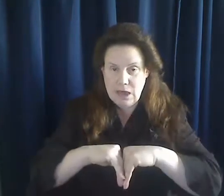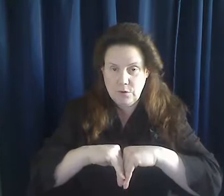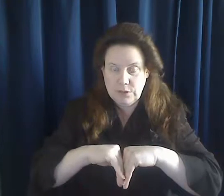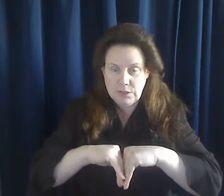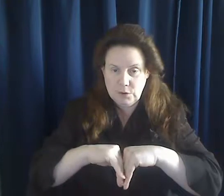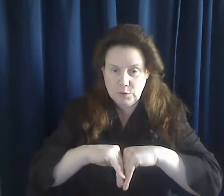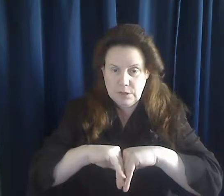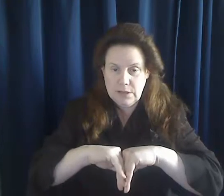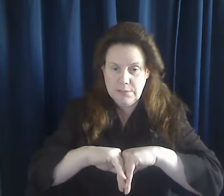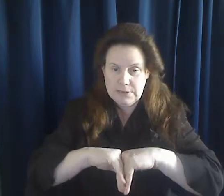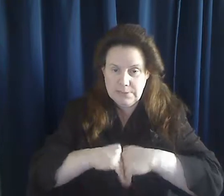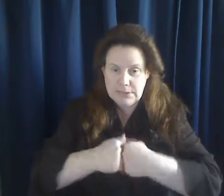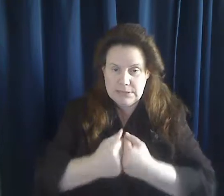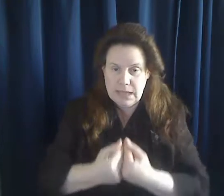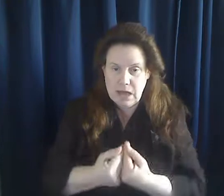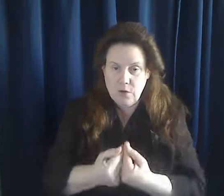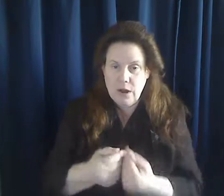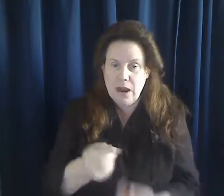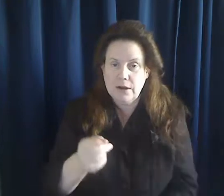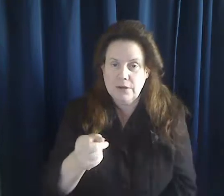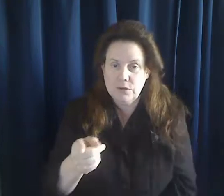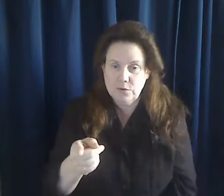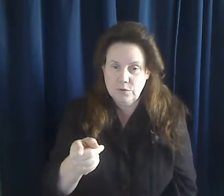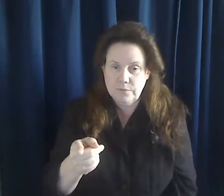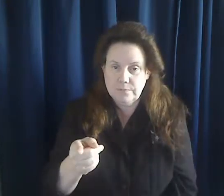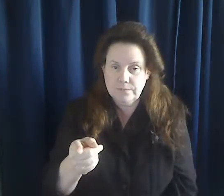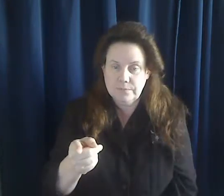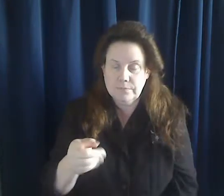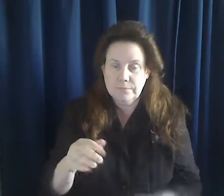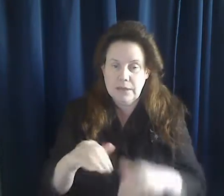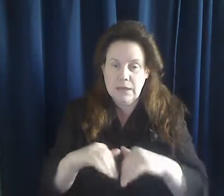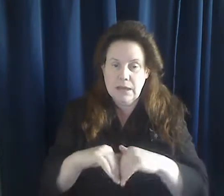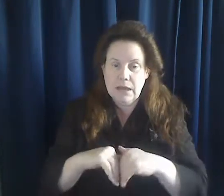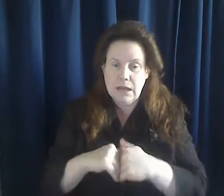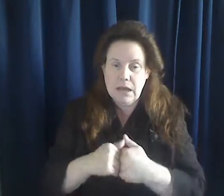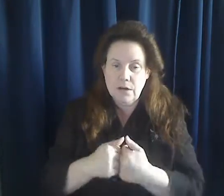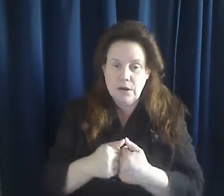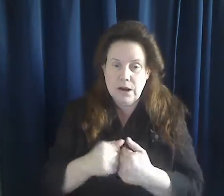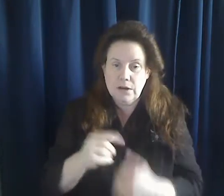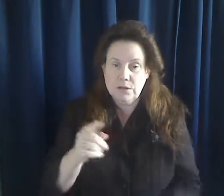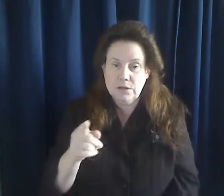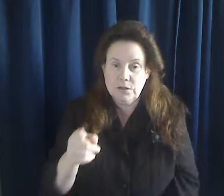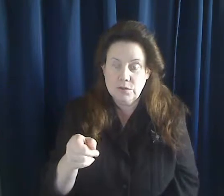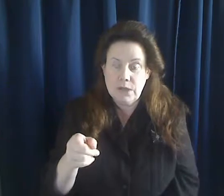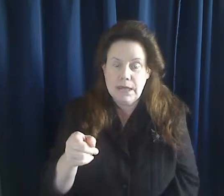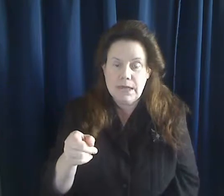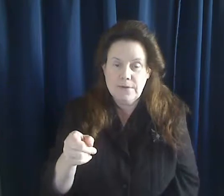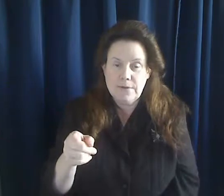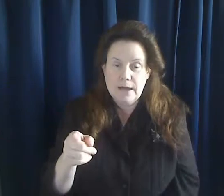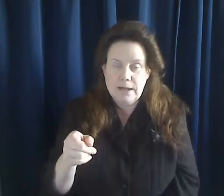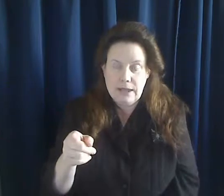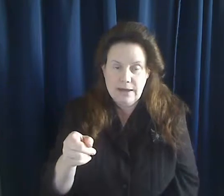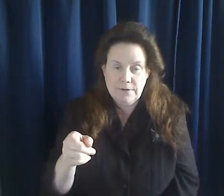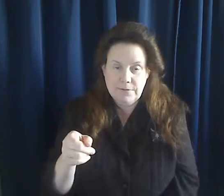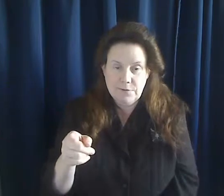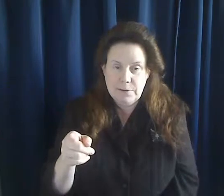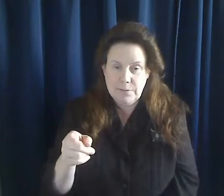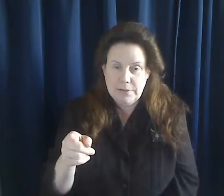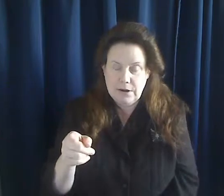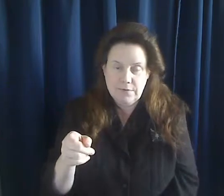how you, but it means how are you? How are you? If I have a few people there, if I